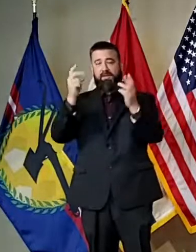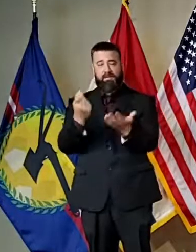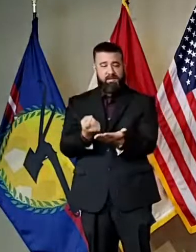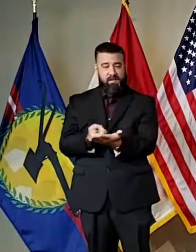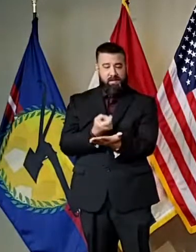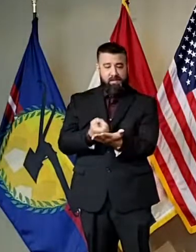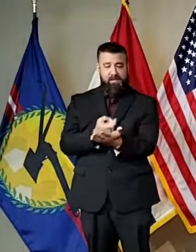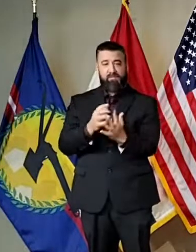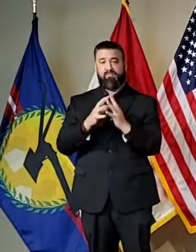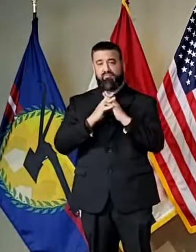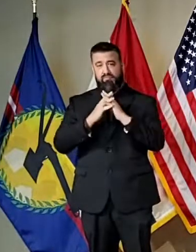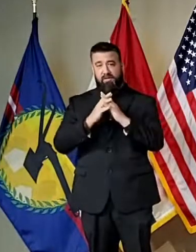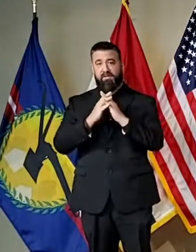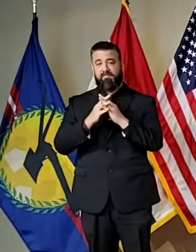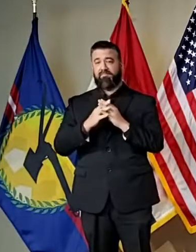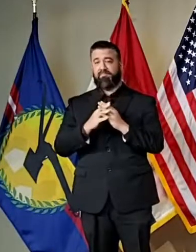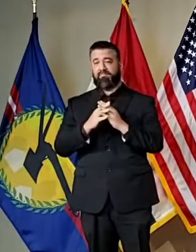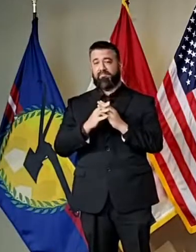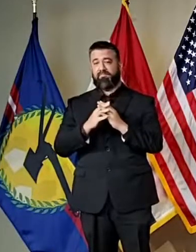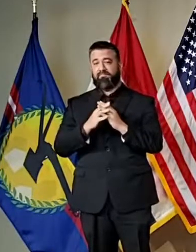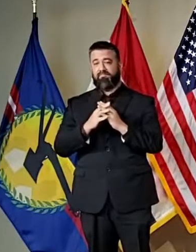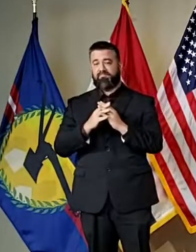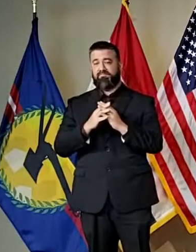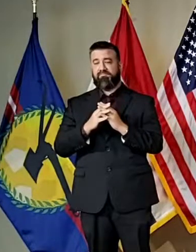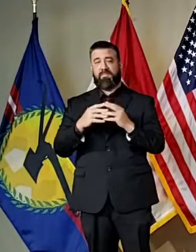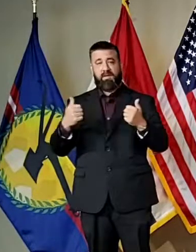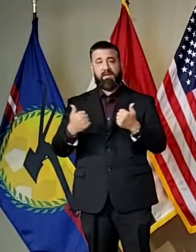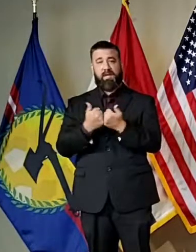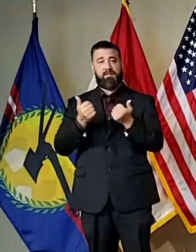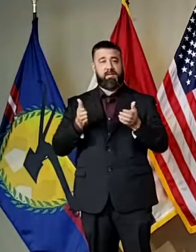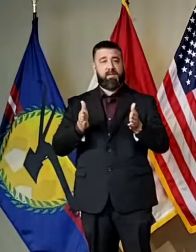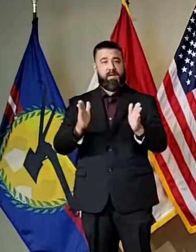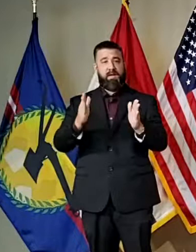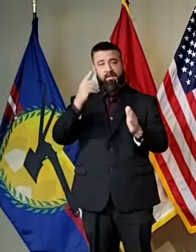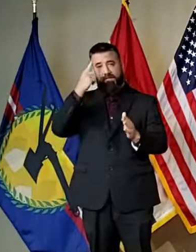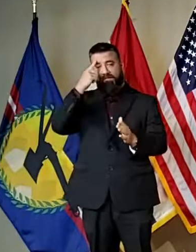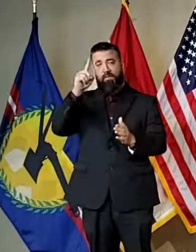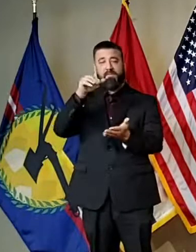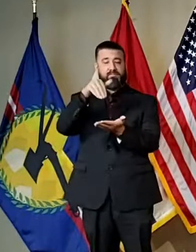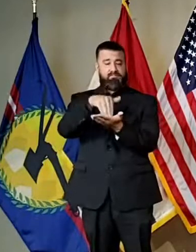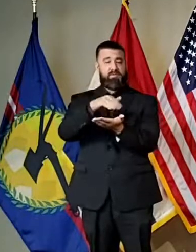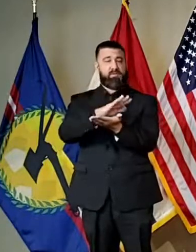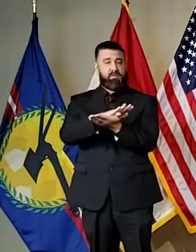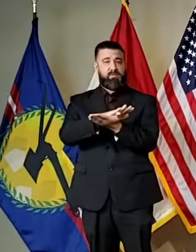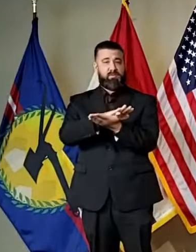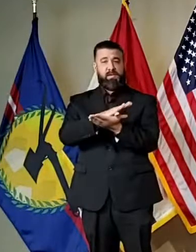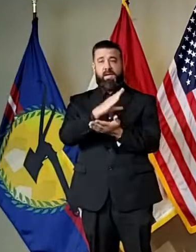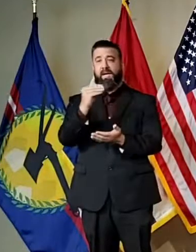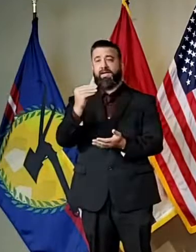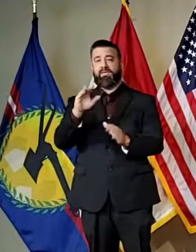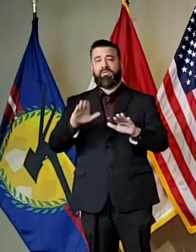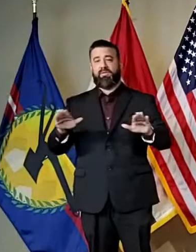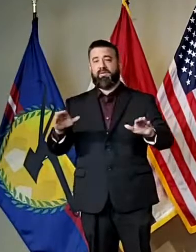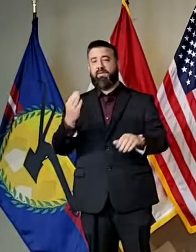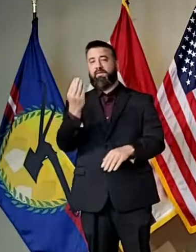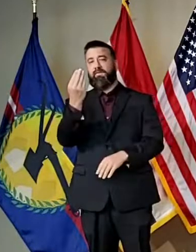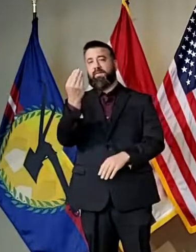and wrestling. Competitive games will be allowed for middle school and kids 14 and